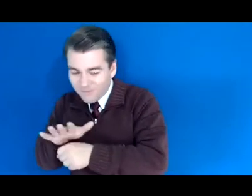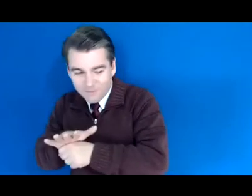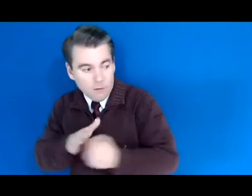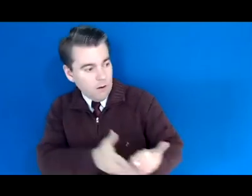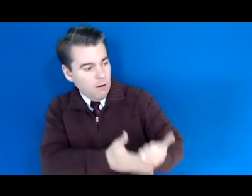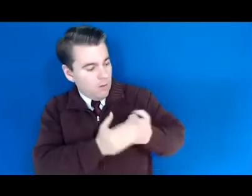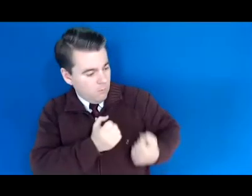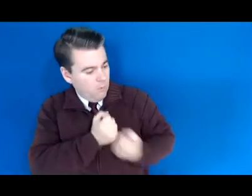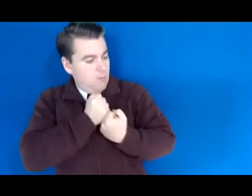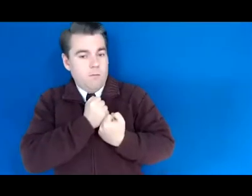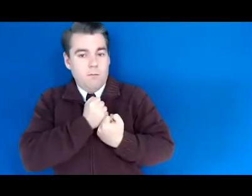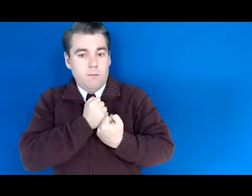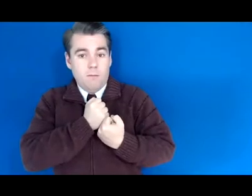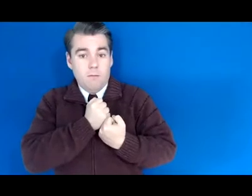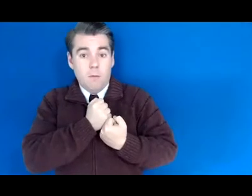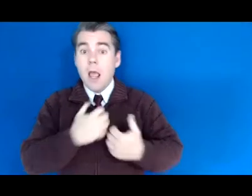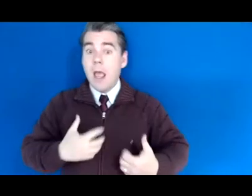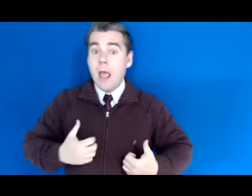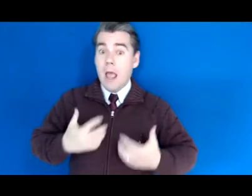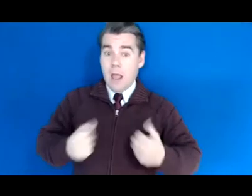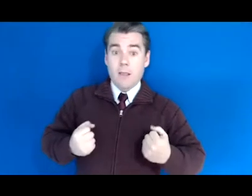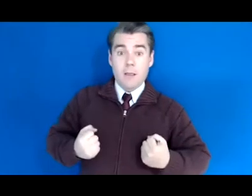replaces healthy living.